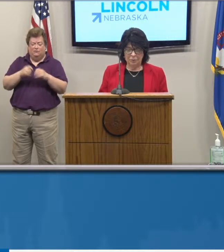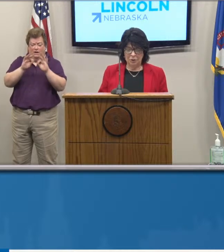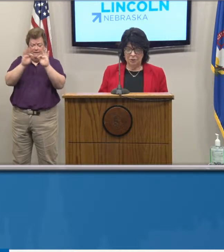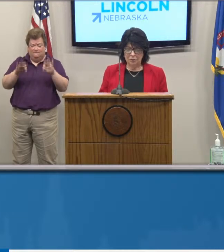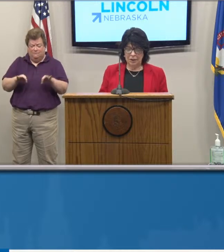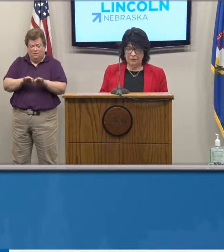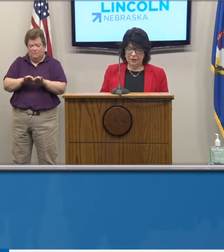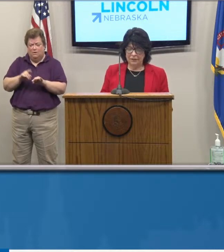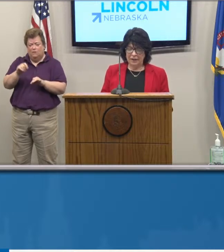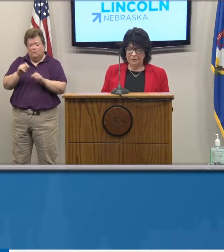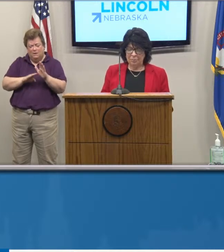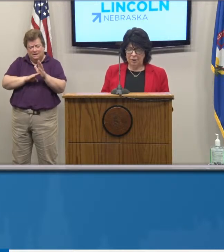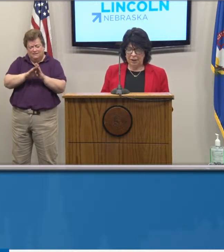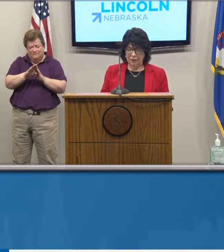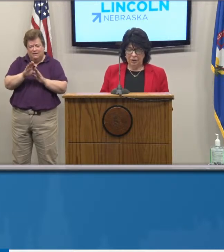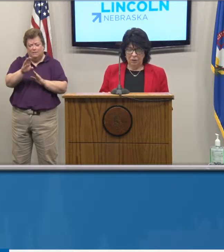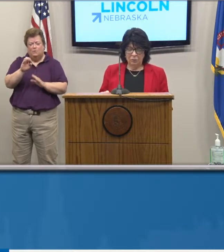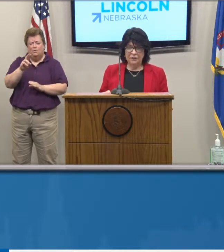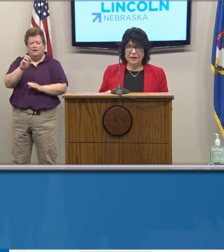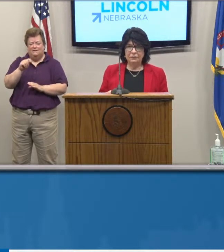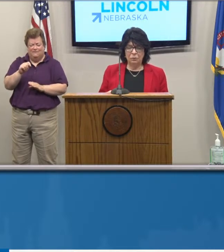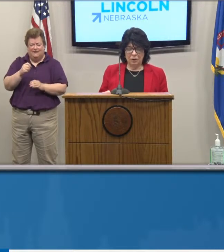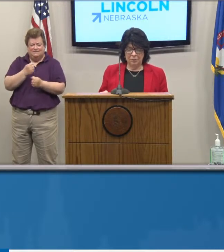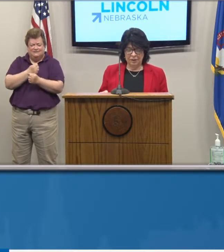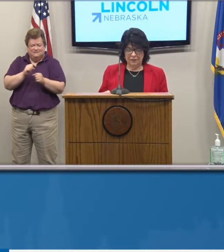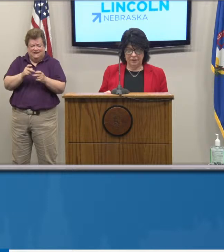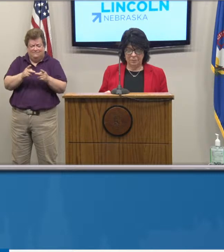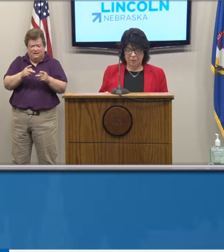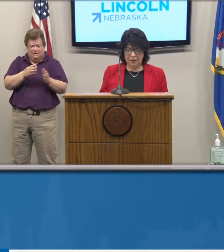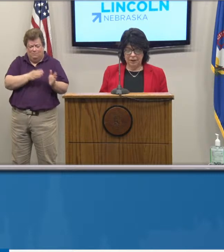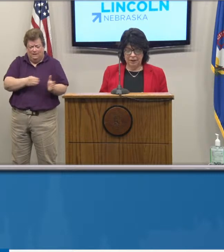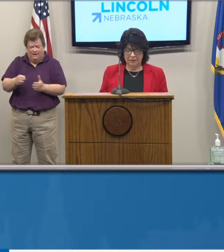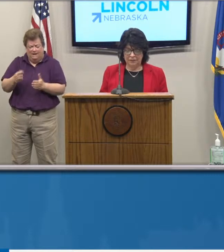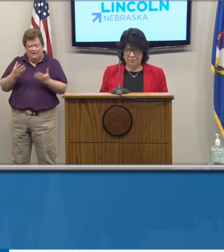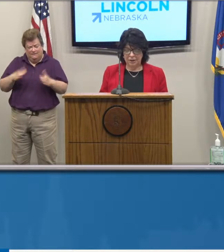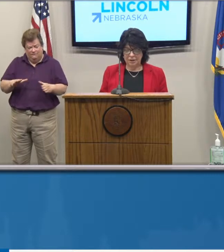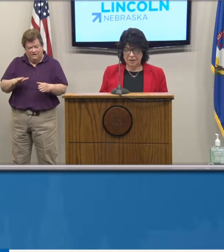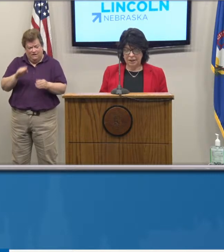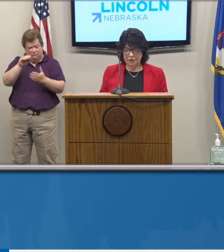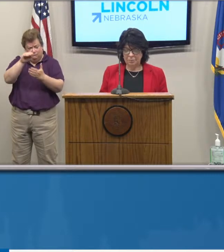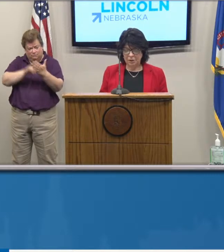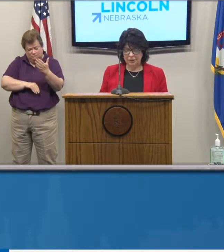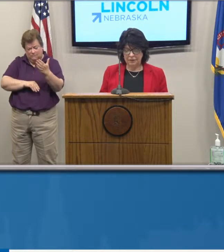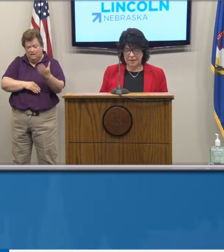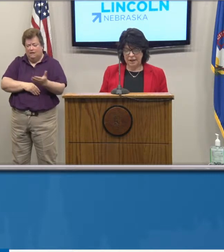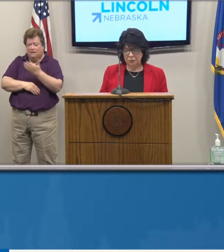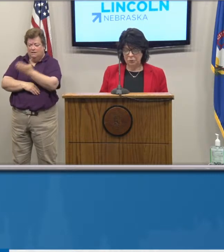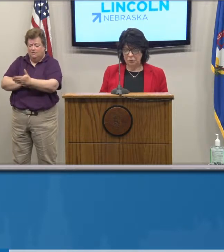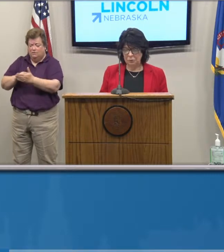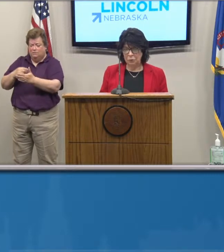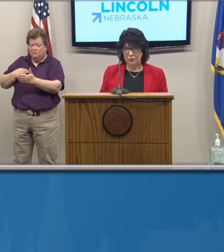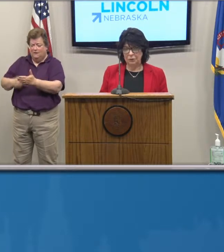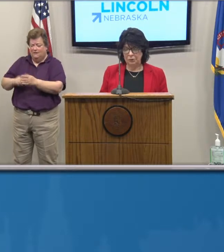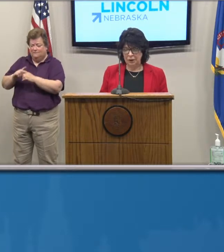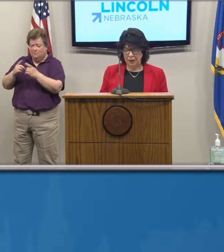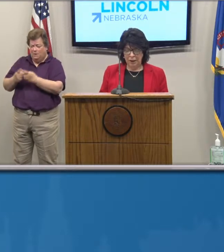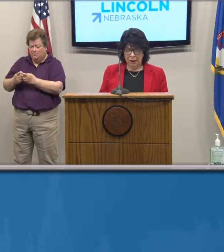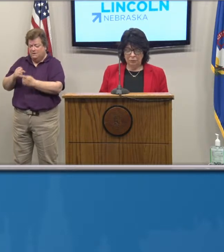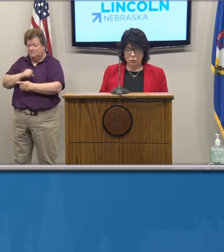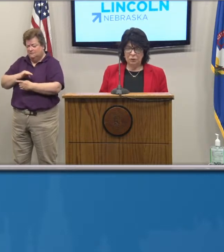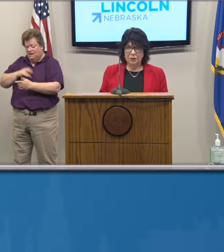available on the city's COVID-19 webpage. You will find it under the heading Business Resources.